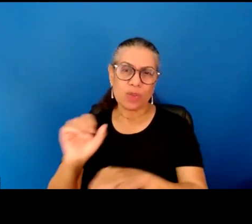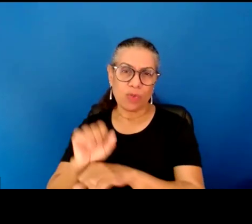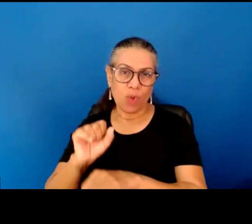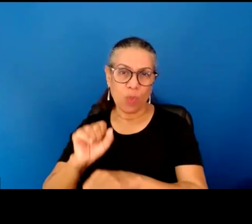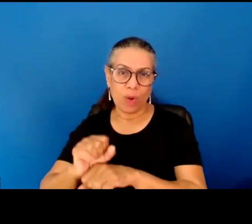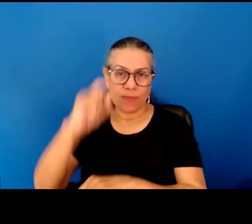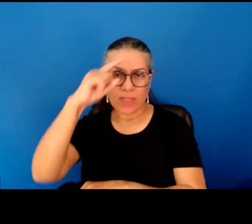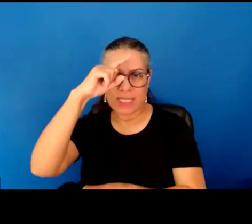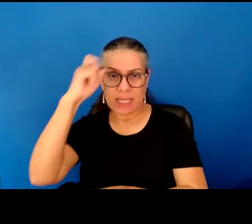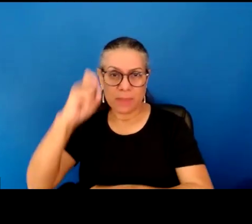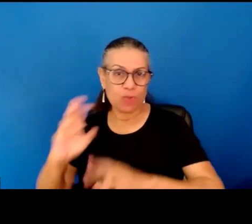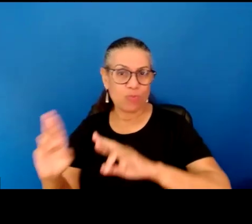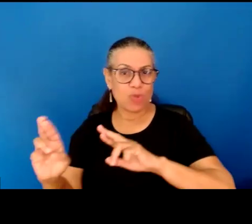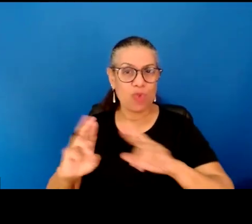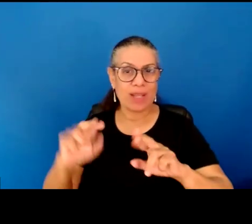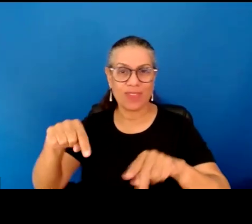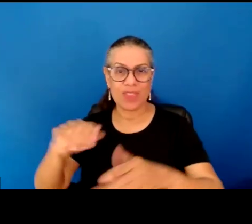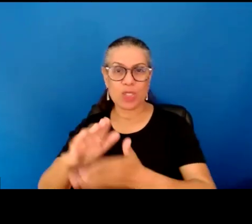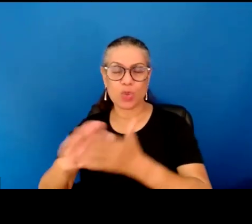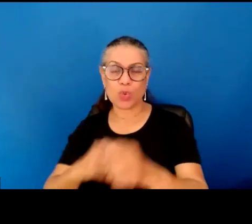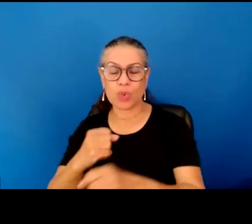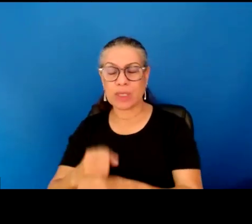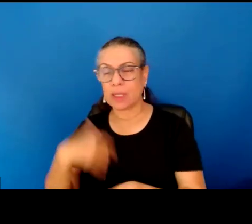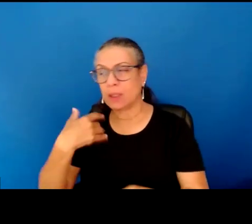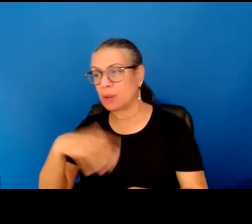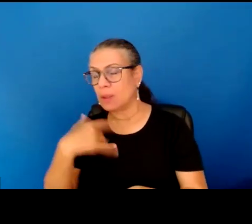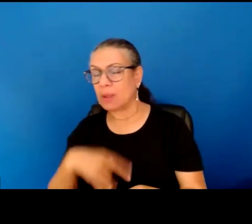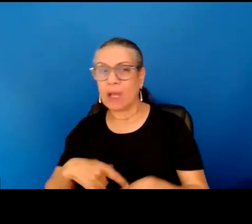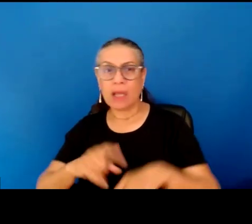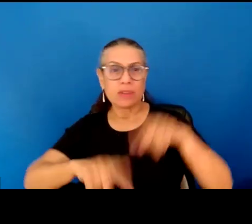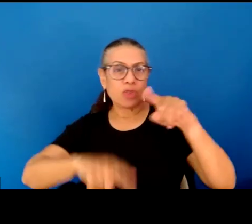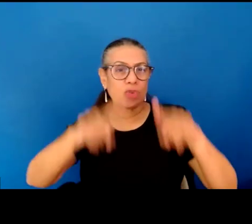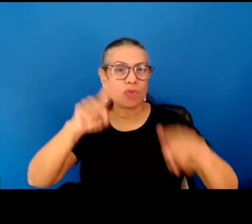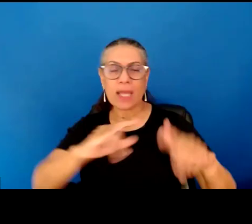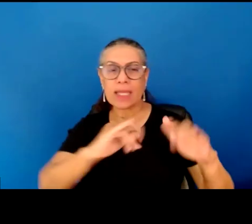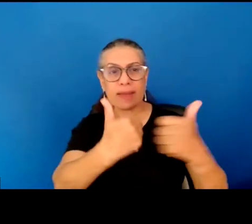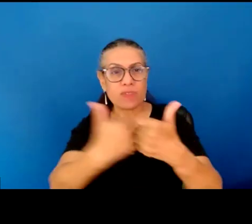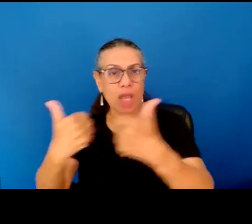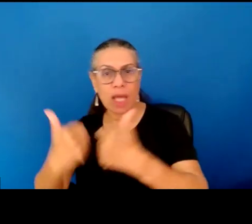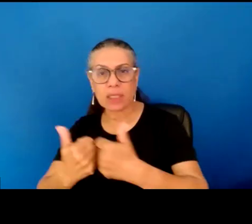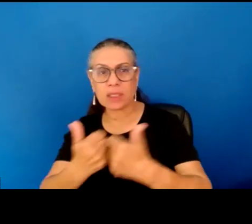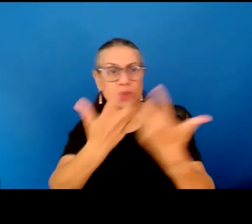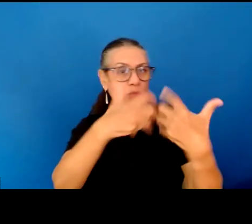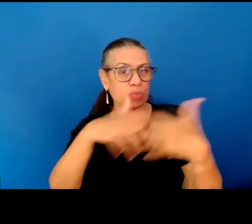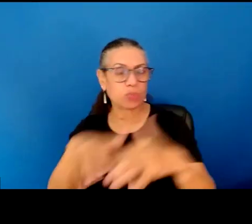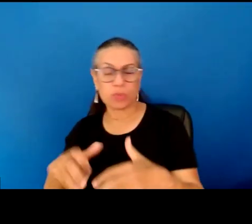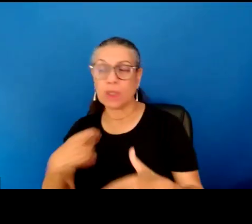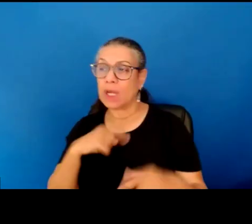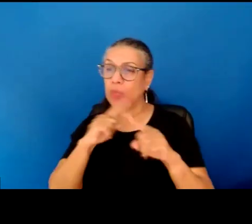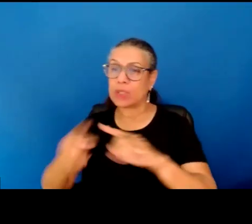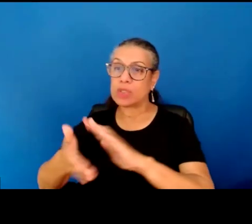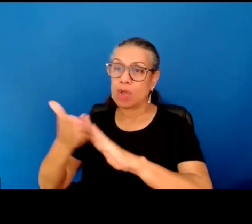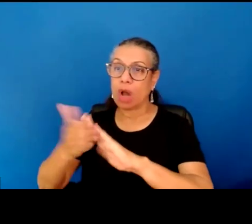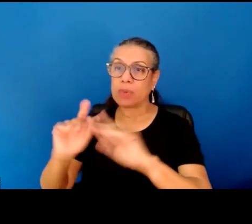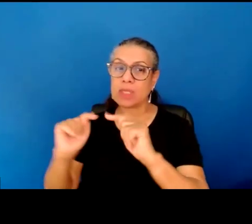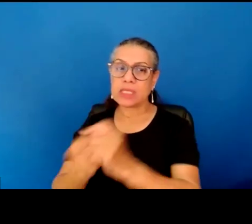ready for this school year, and the amount of different issues you had to think through, particularly to our operations team. Congratulations